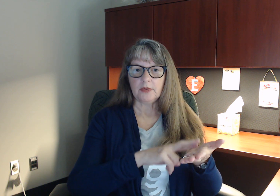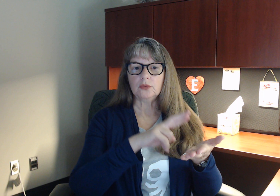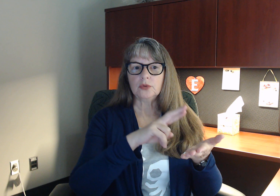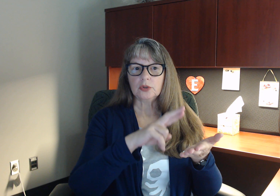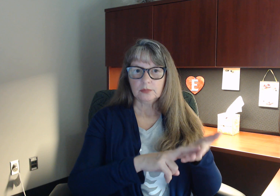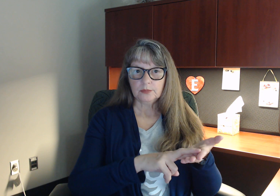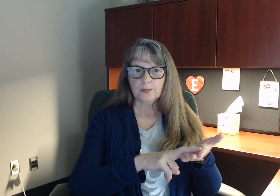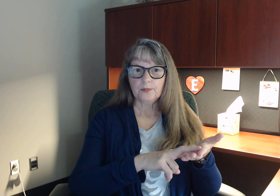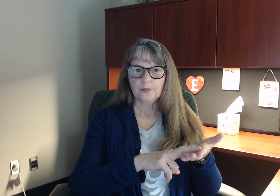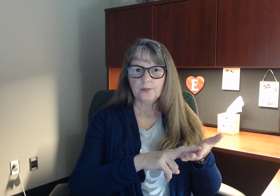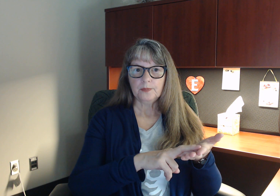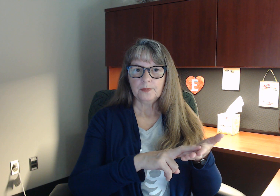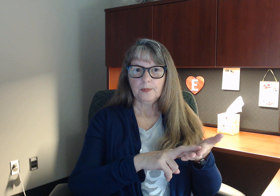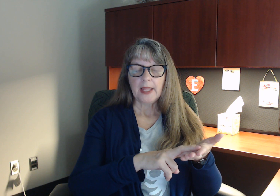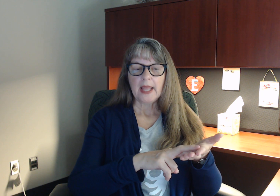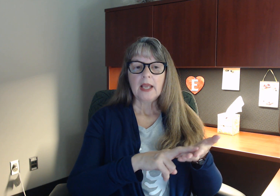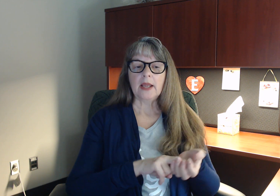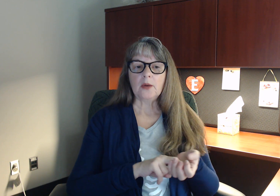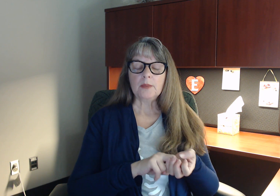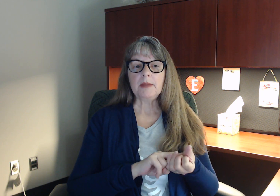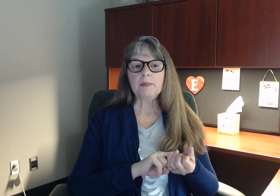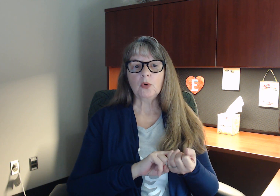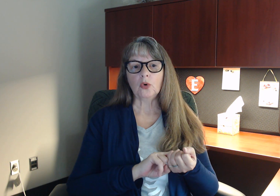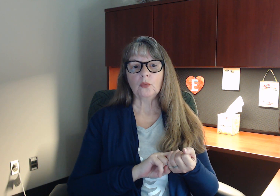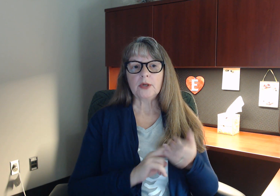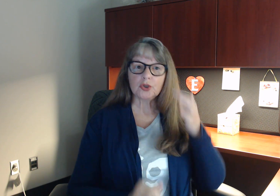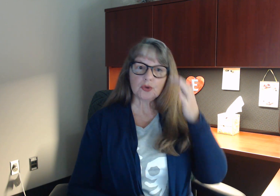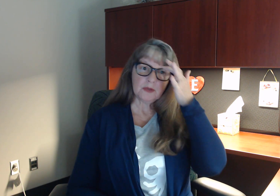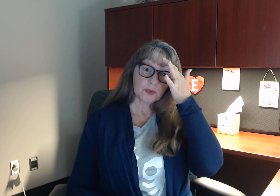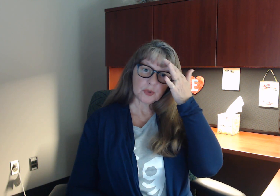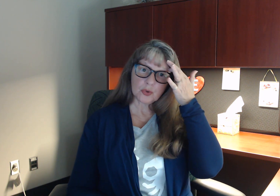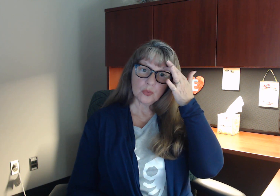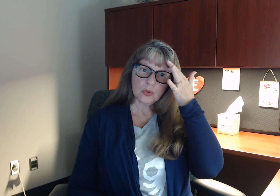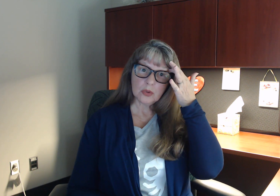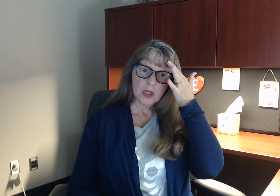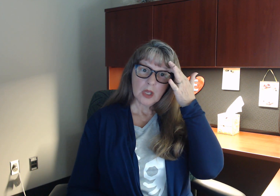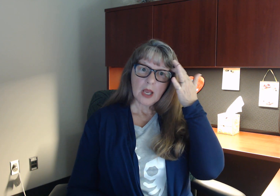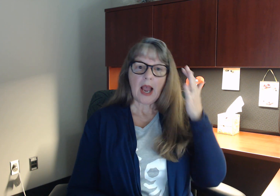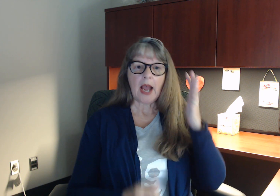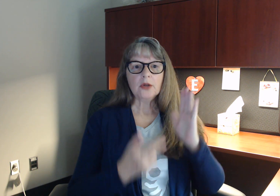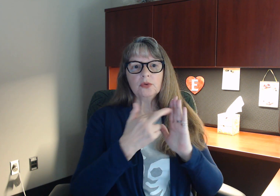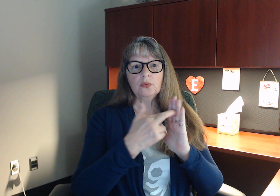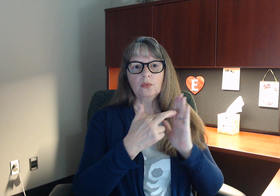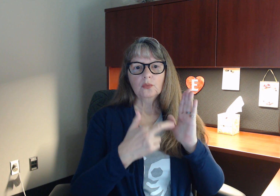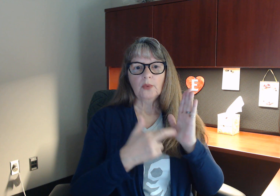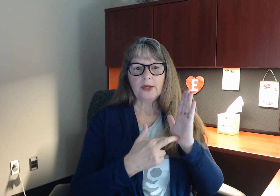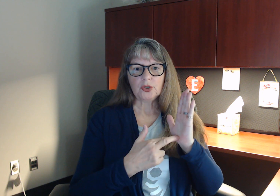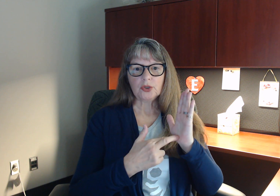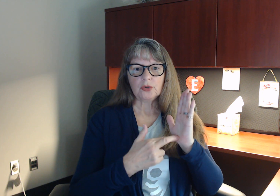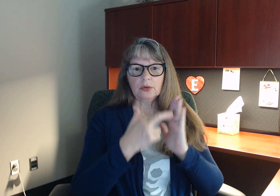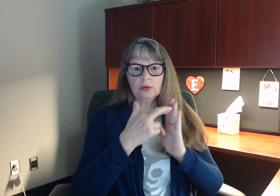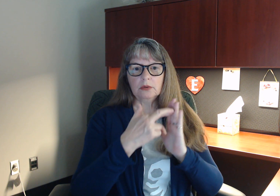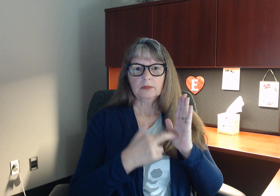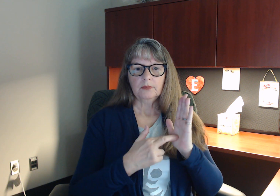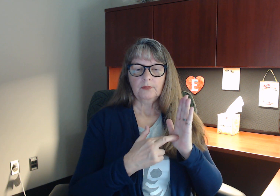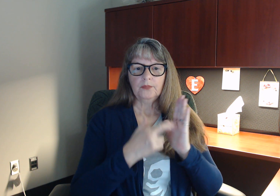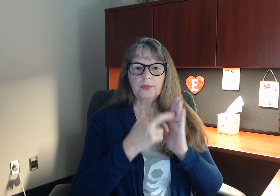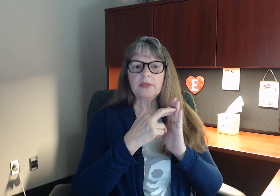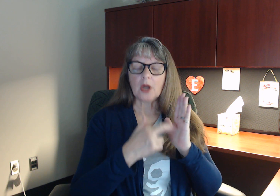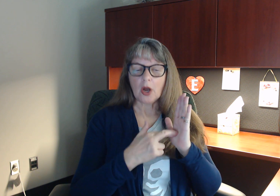vote? Like when people are registering for school, I do register. This also